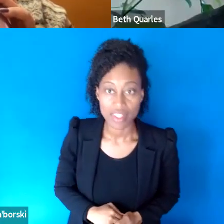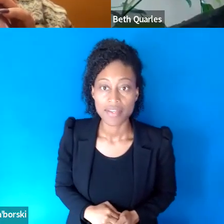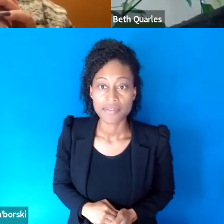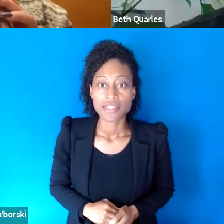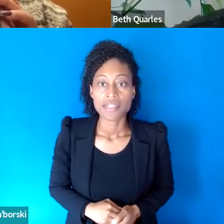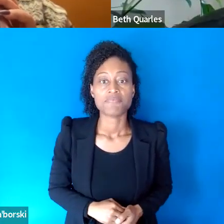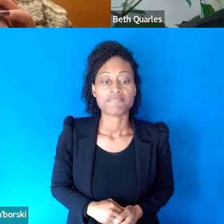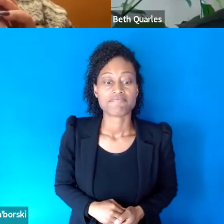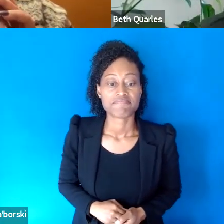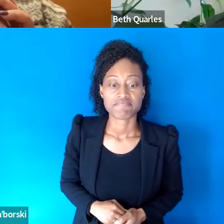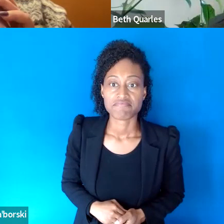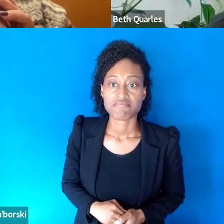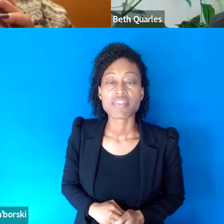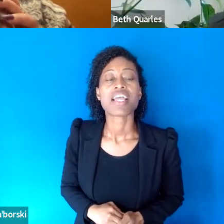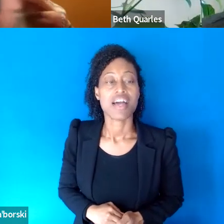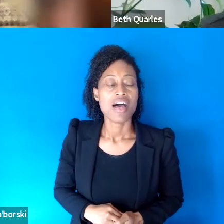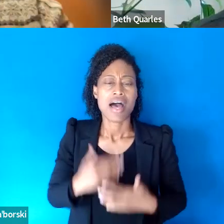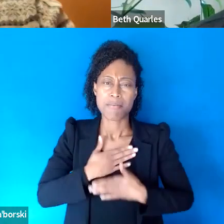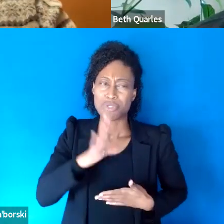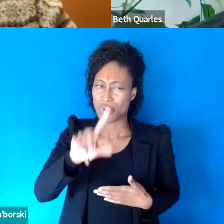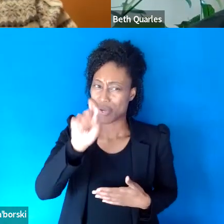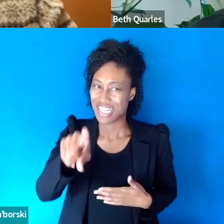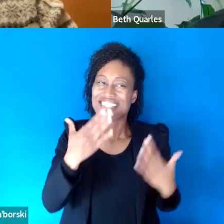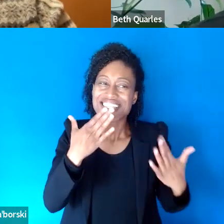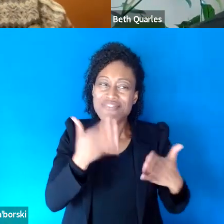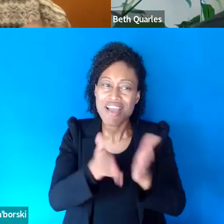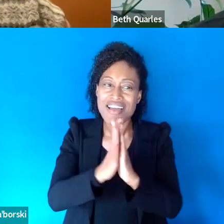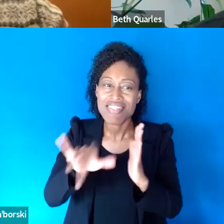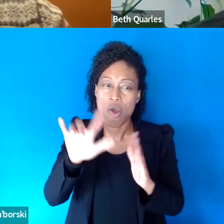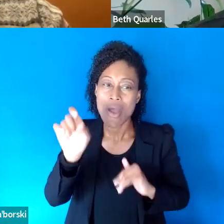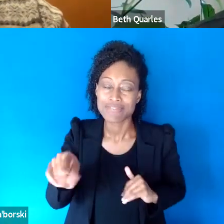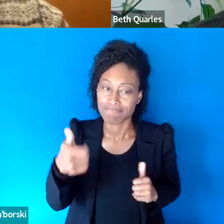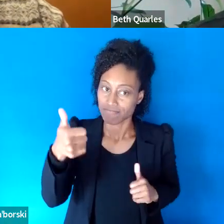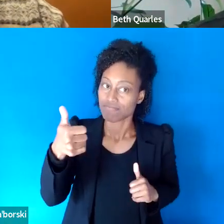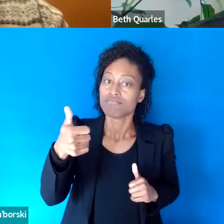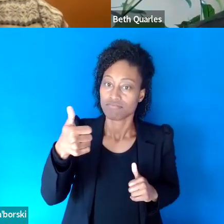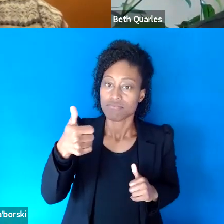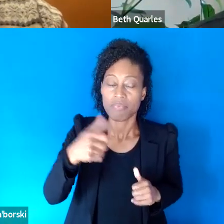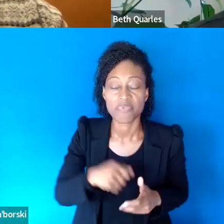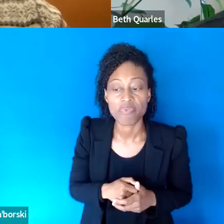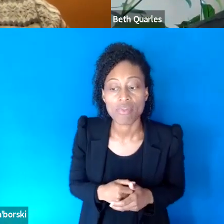I appreciate that question. Thank you for asking that question. I think that